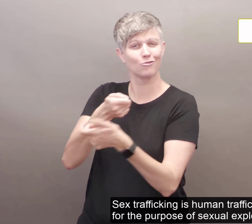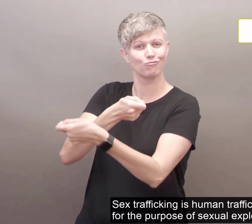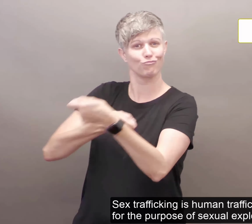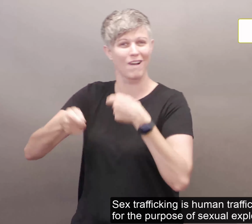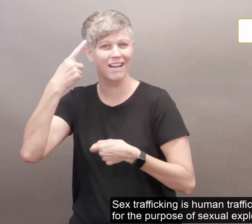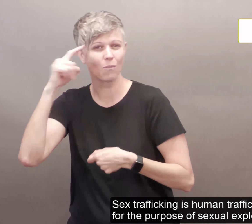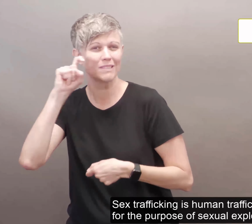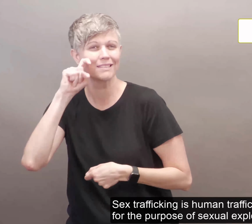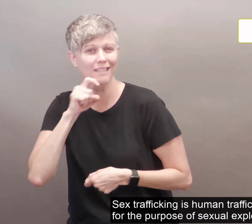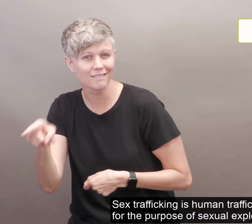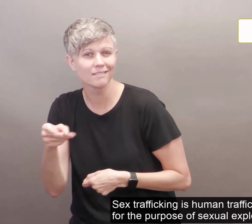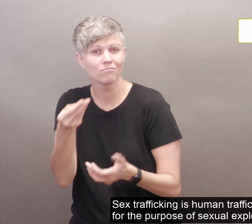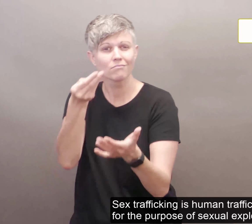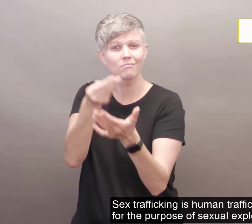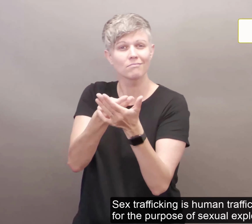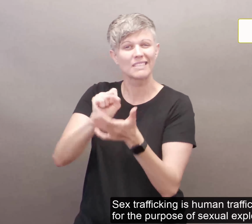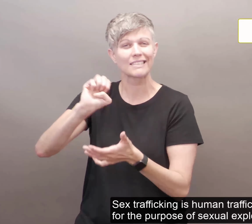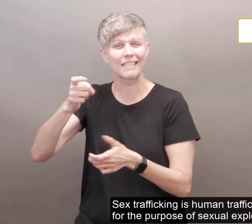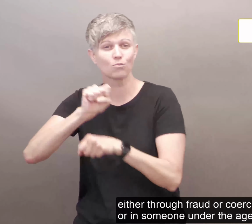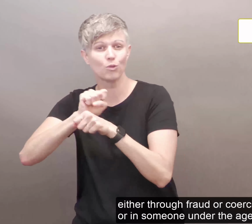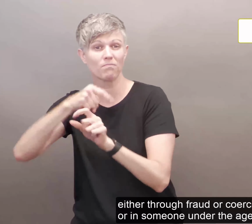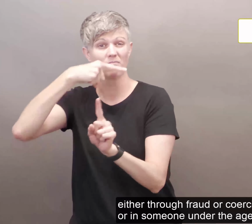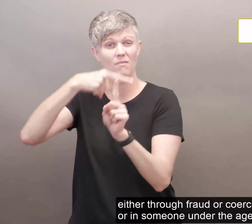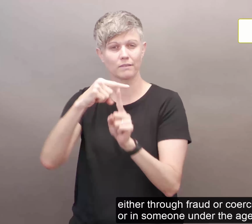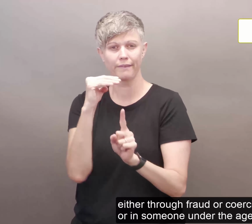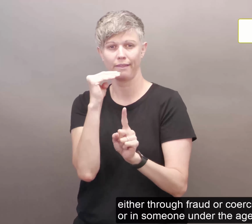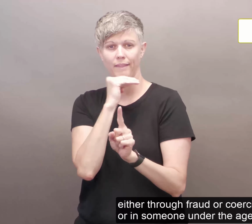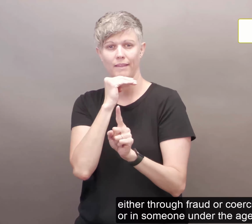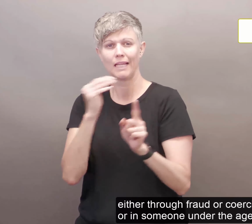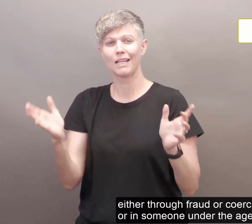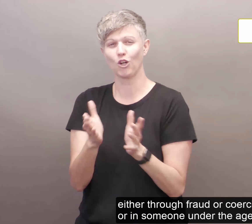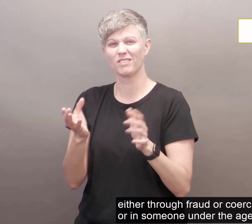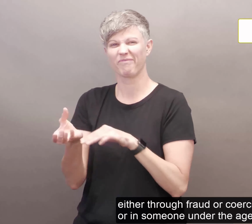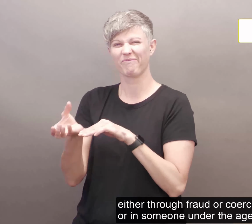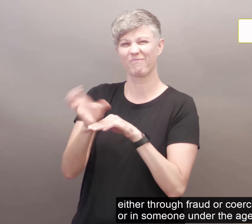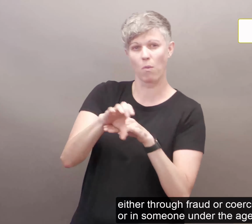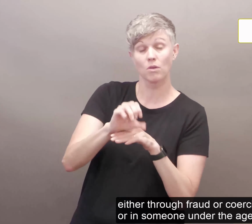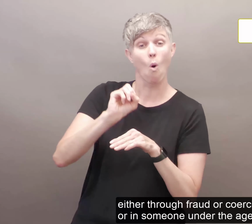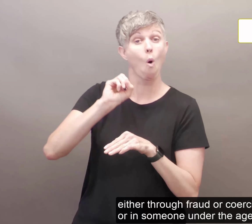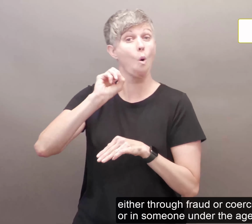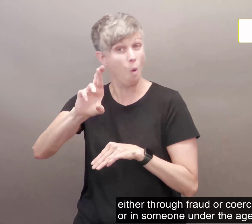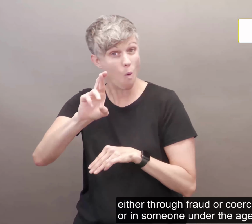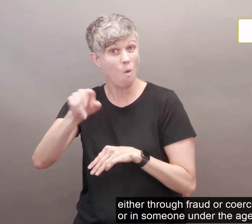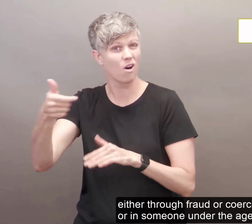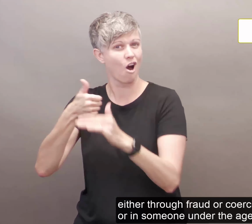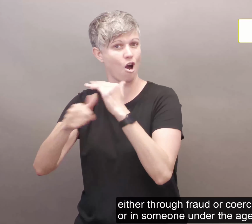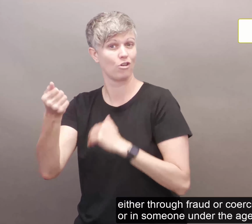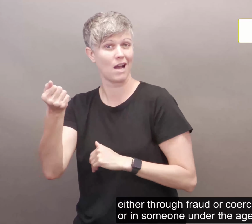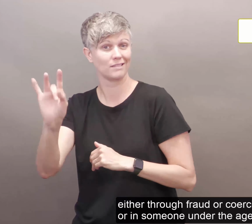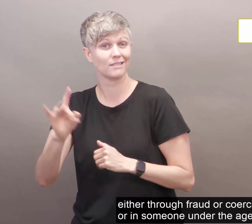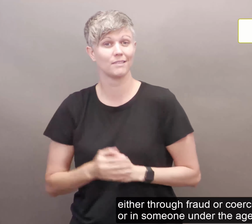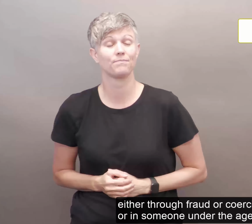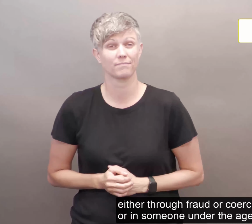of sexual exploitation, either through fraud or coercion or in someone under the age of